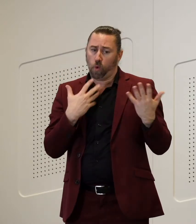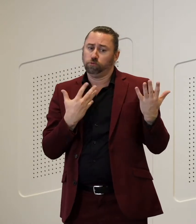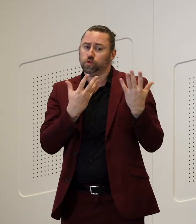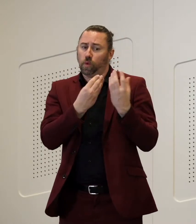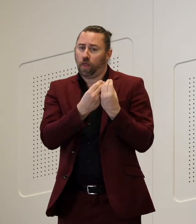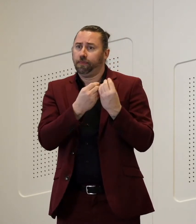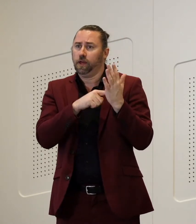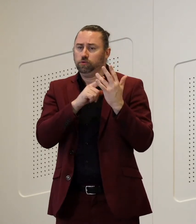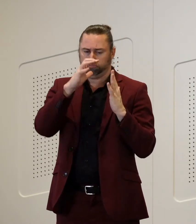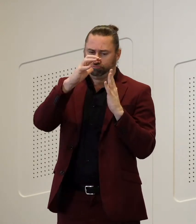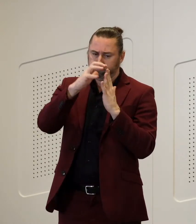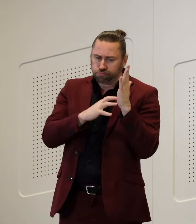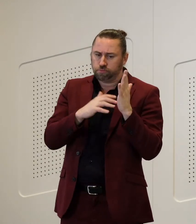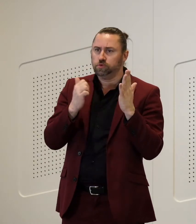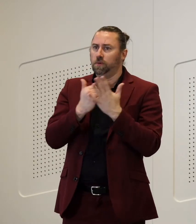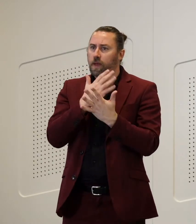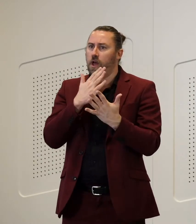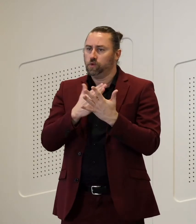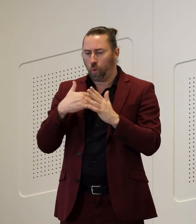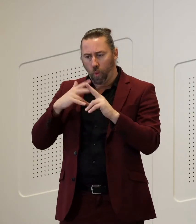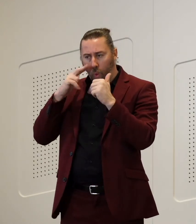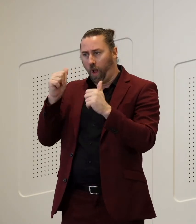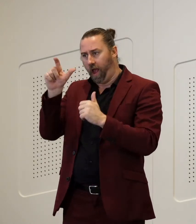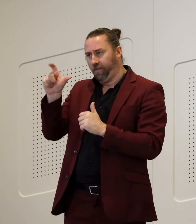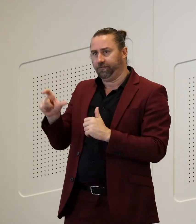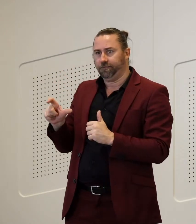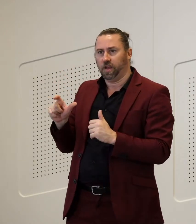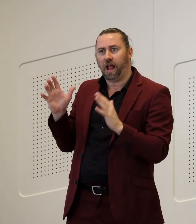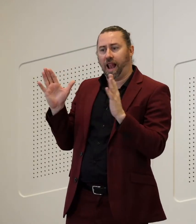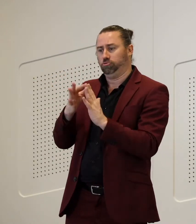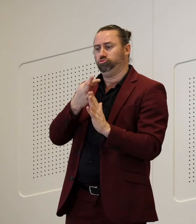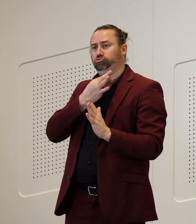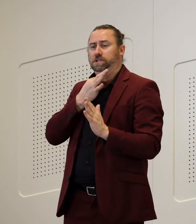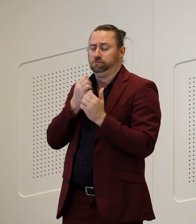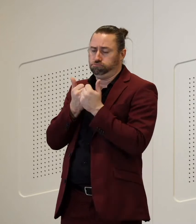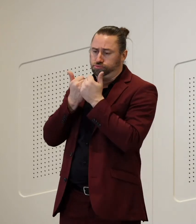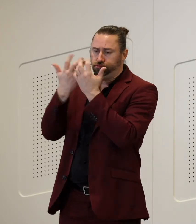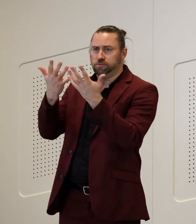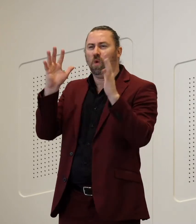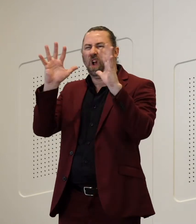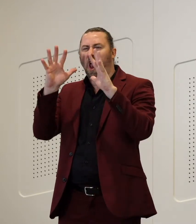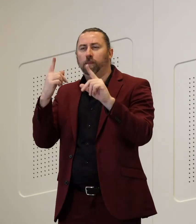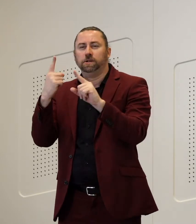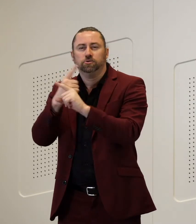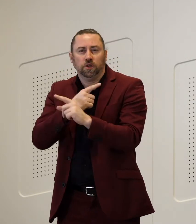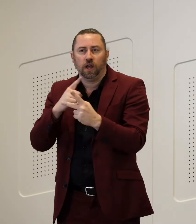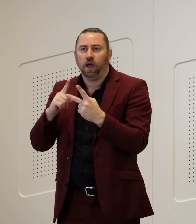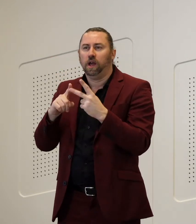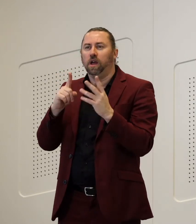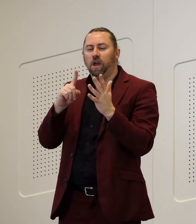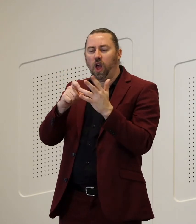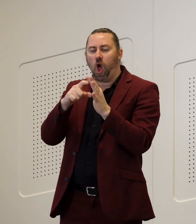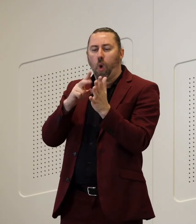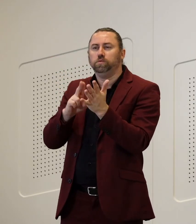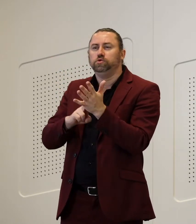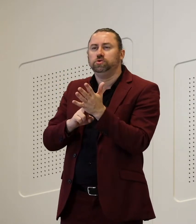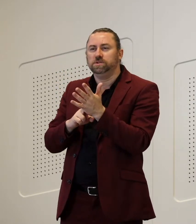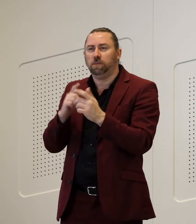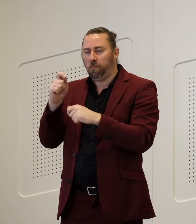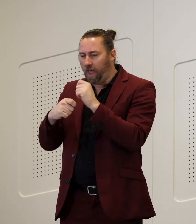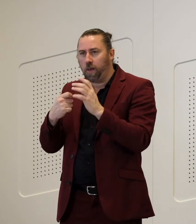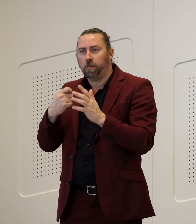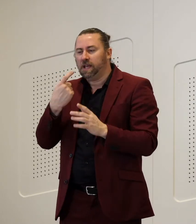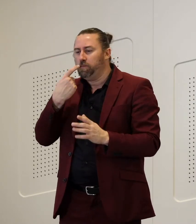that addresses those main threats: climate change, ocean acidification caused by climate